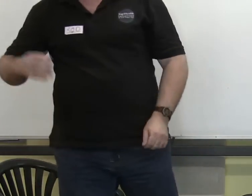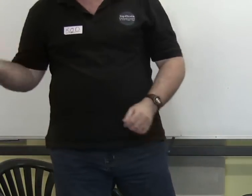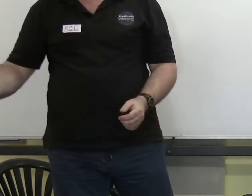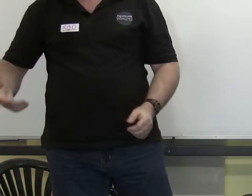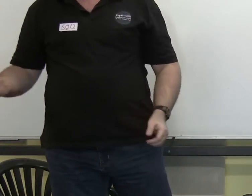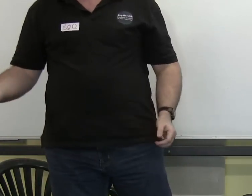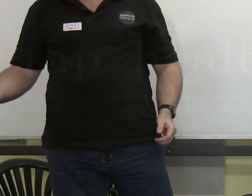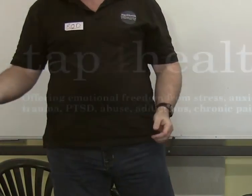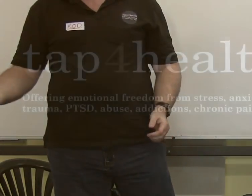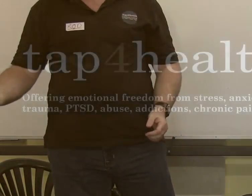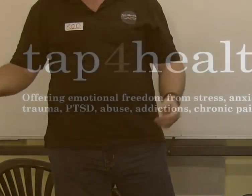And how would you like to pay for that?